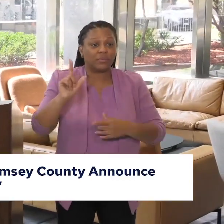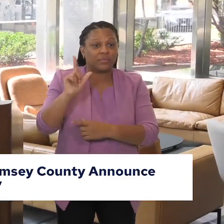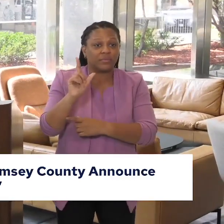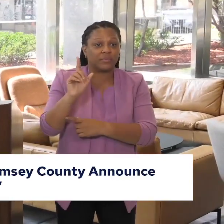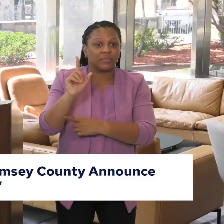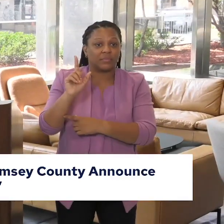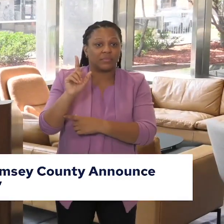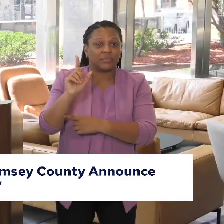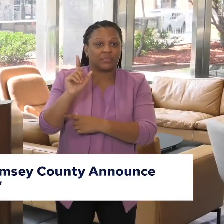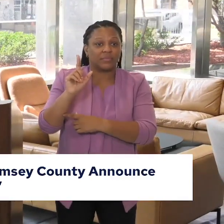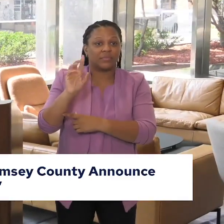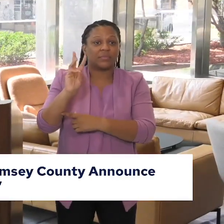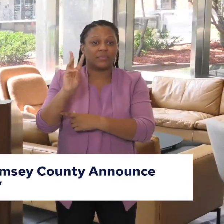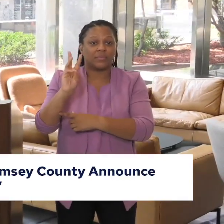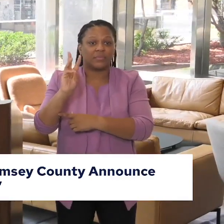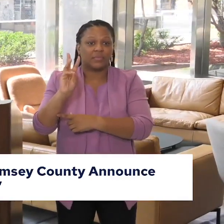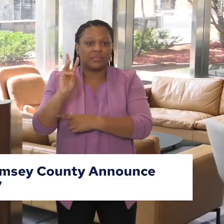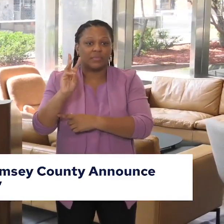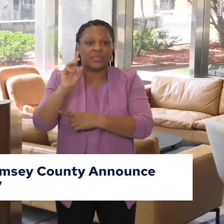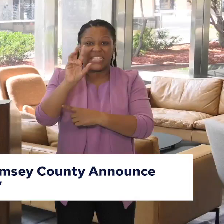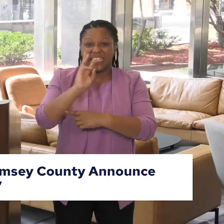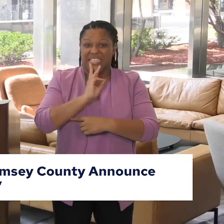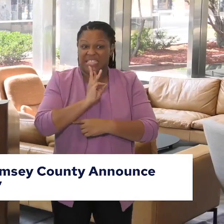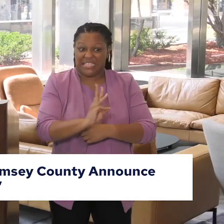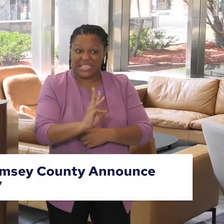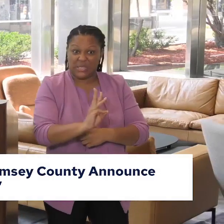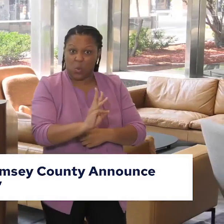it with anyone who has not signed the non-disclosure agreement.